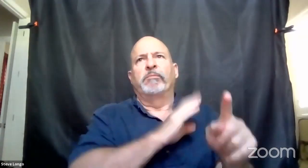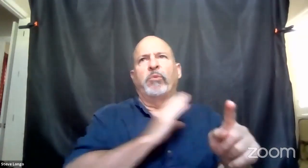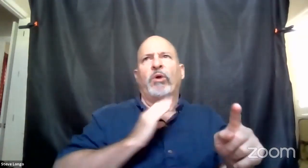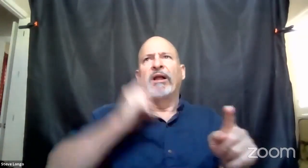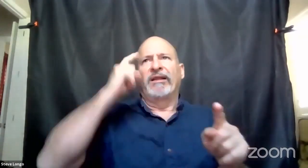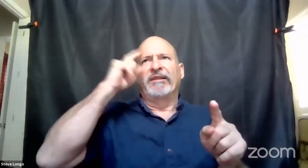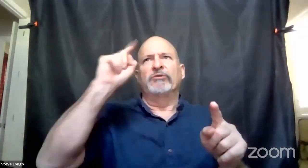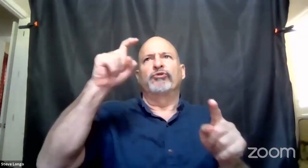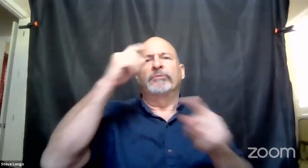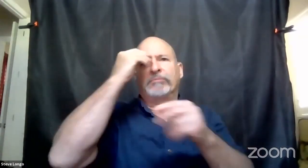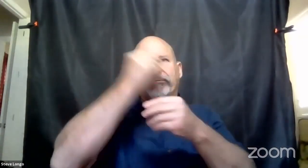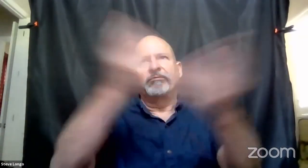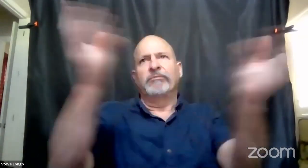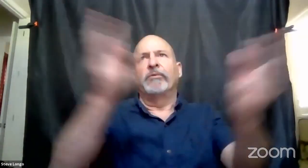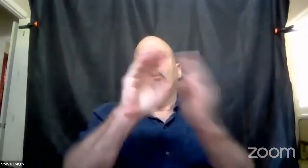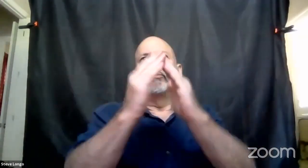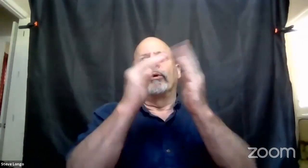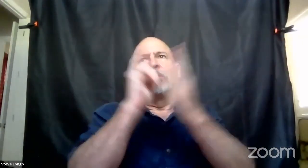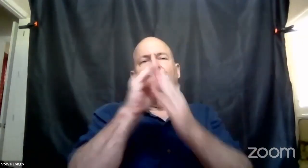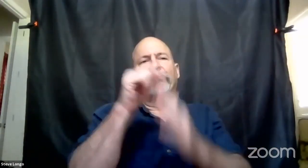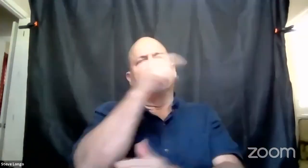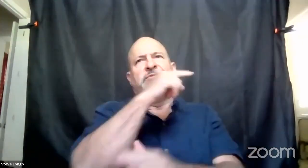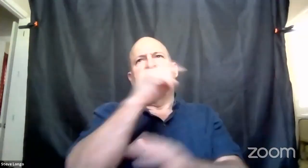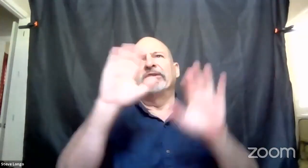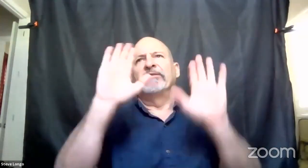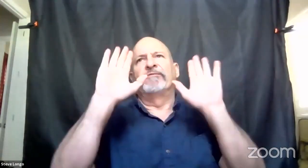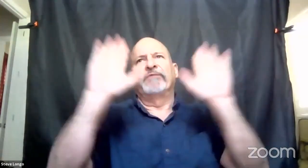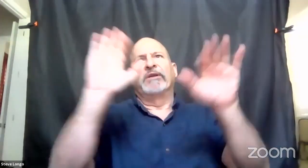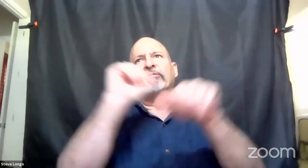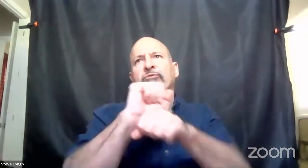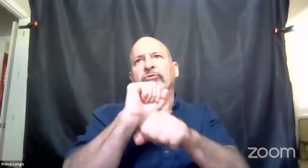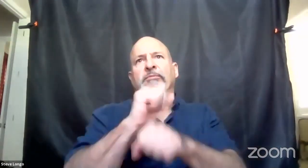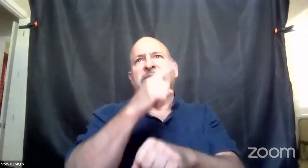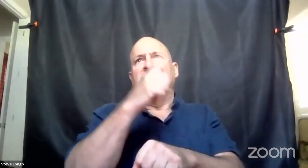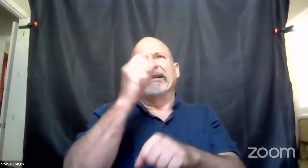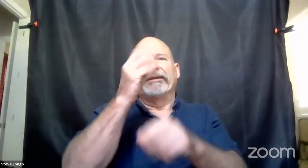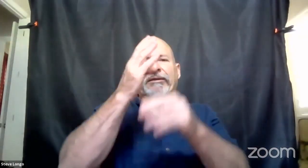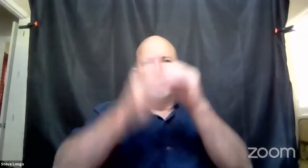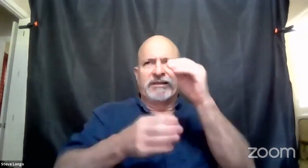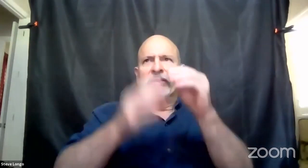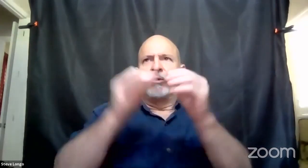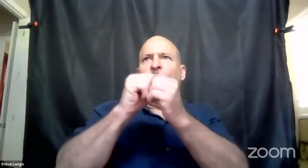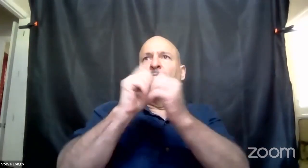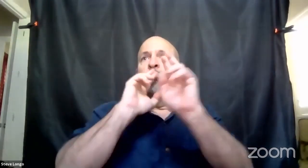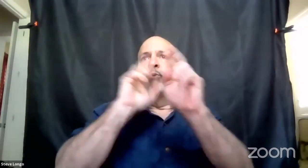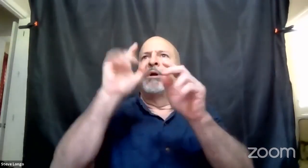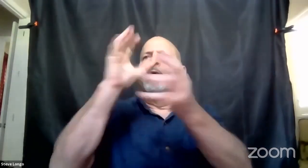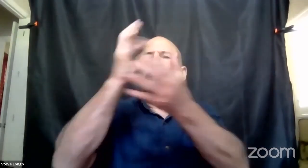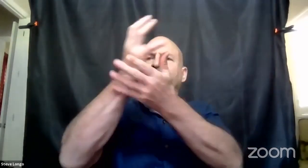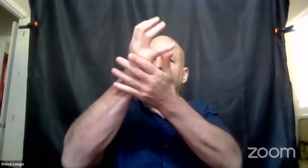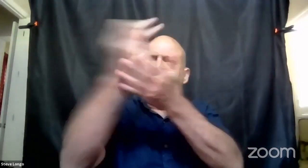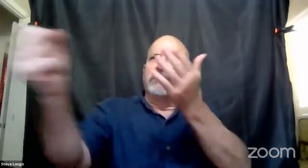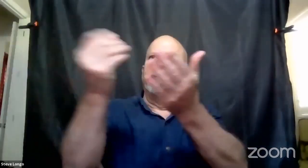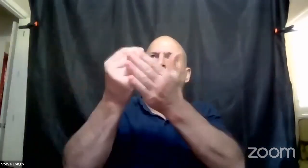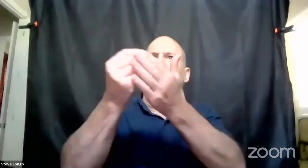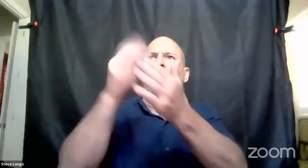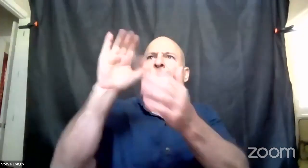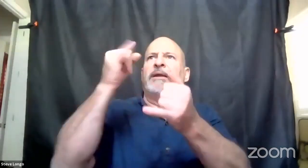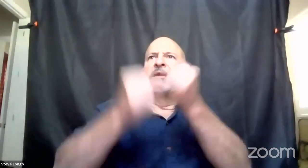report. And I have mentioned to the board, I do think that the community needs to be aware of what he